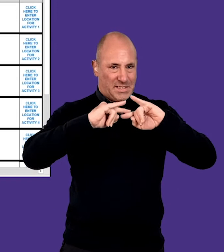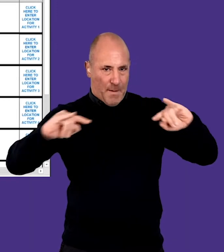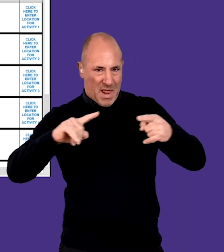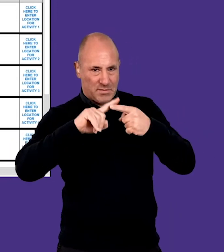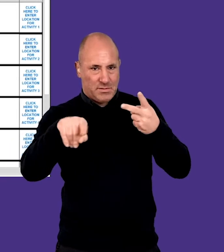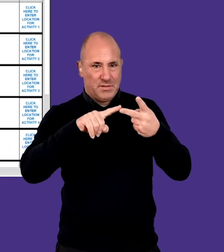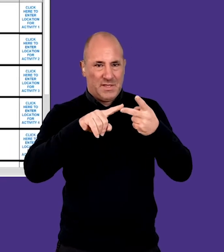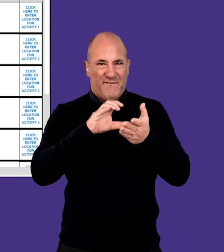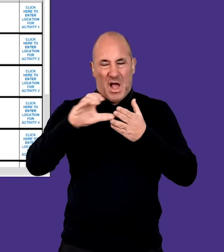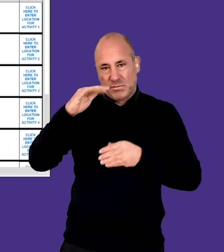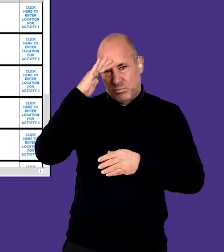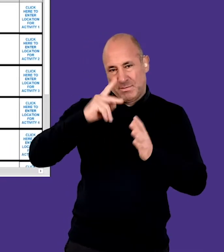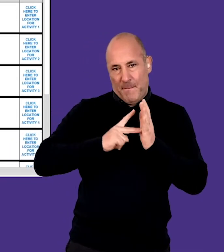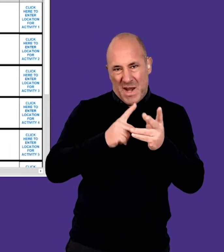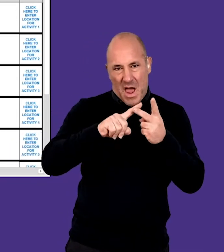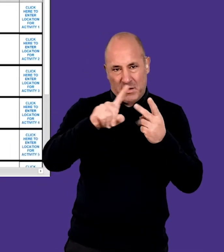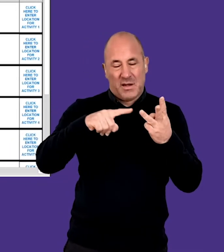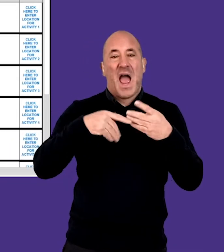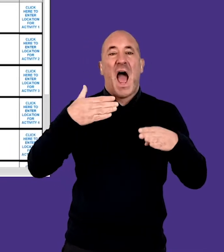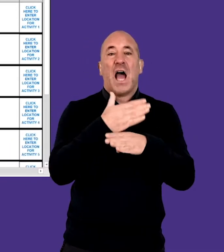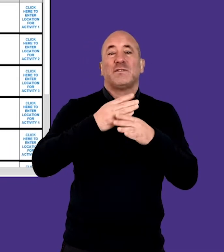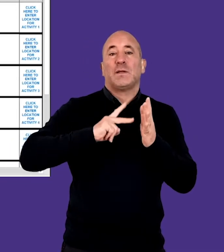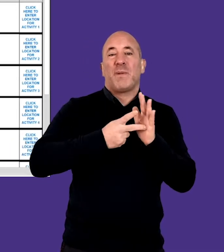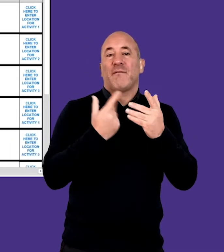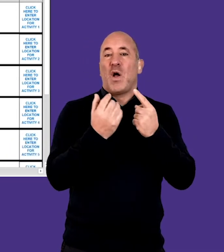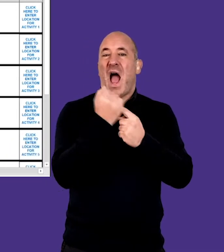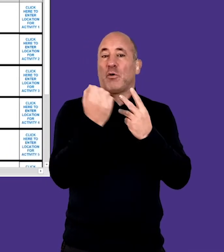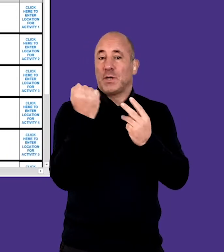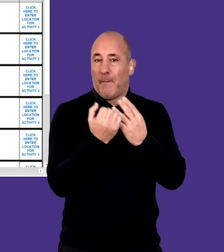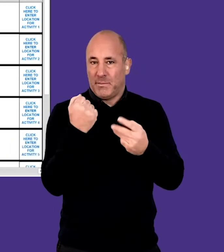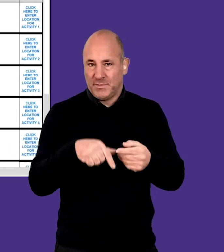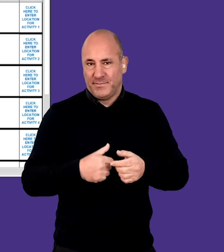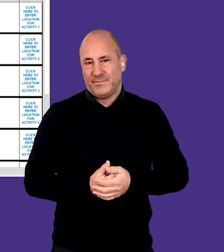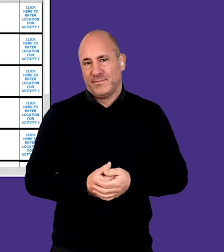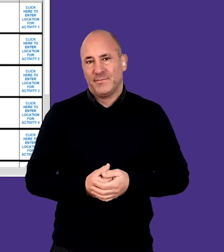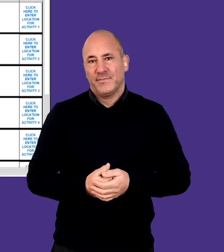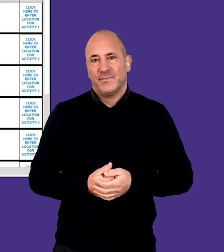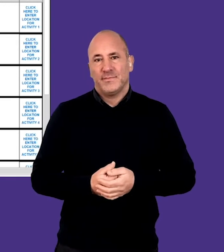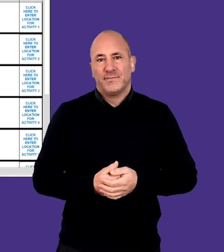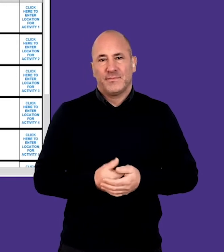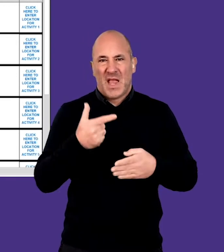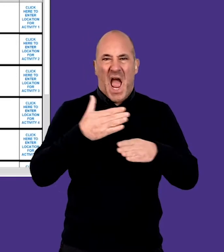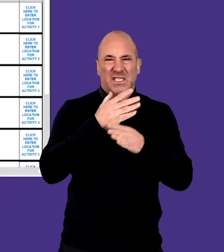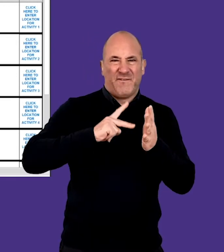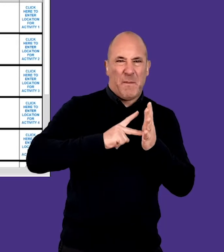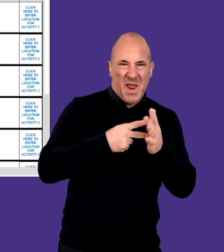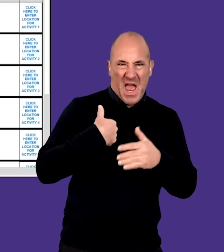financial templates, the investment principle plan, and the activity plan for outcomes. If you're unsure